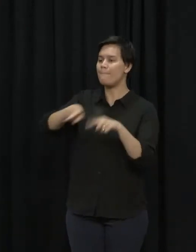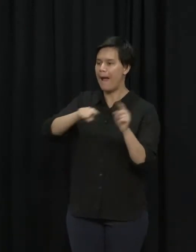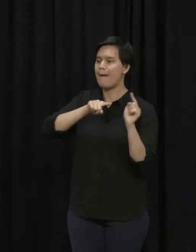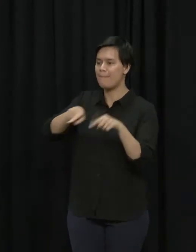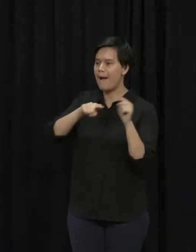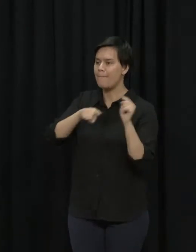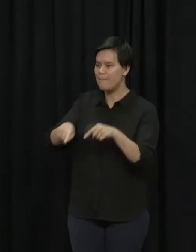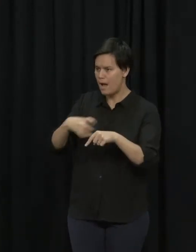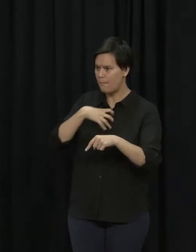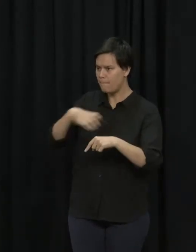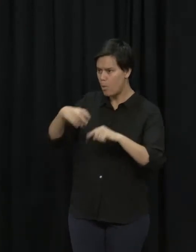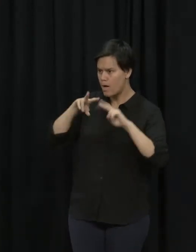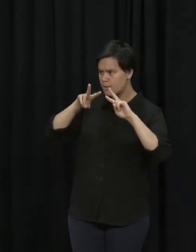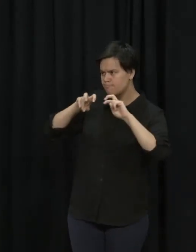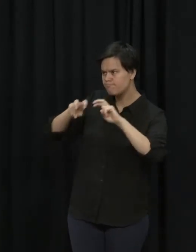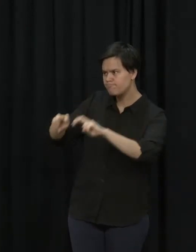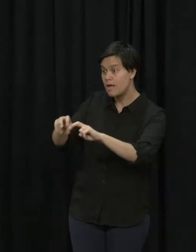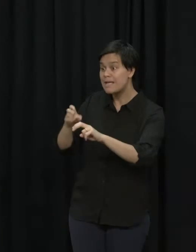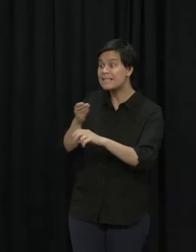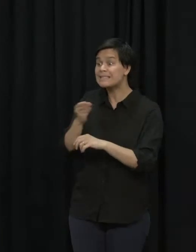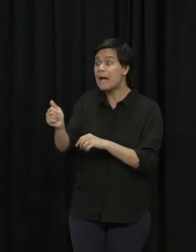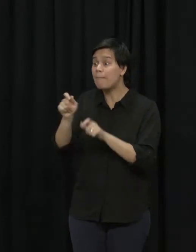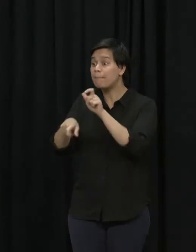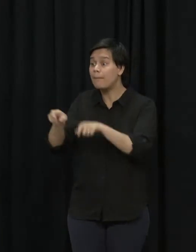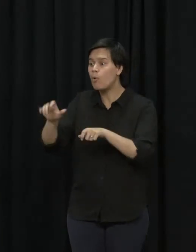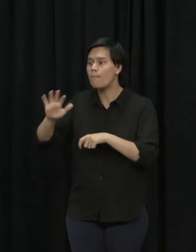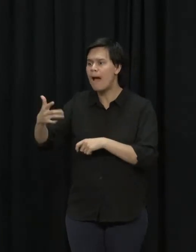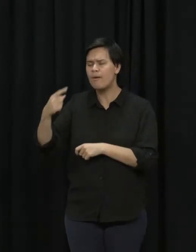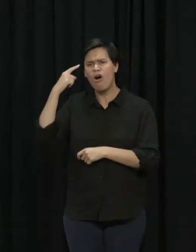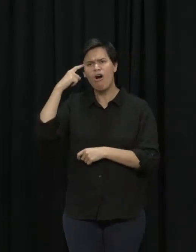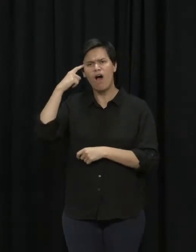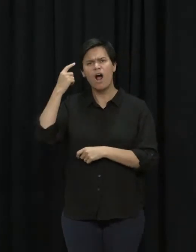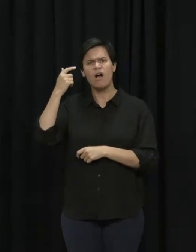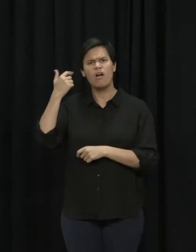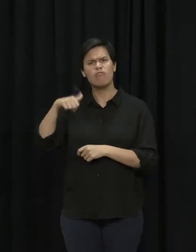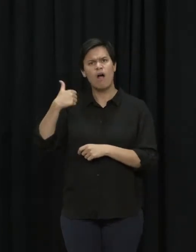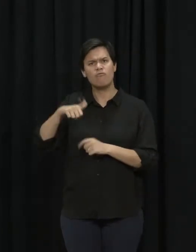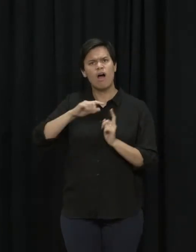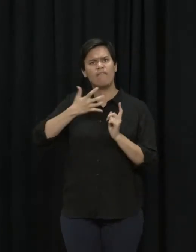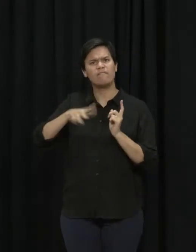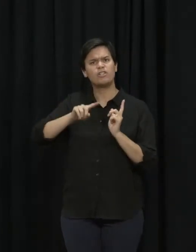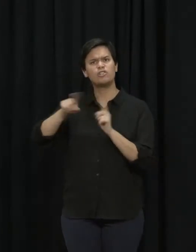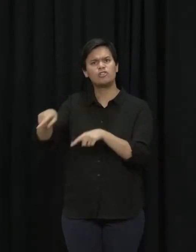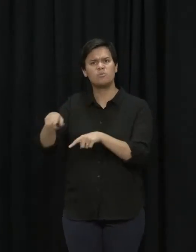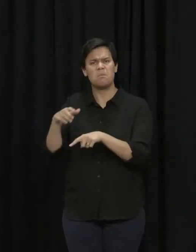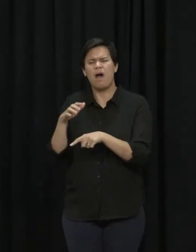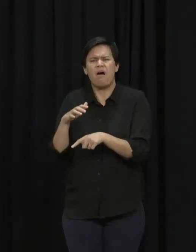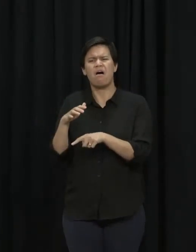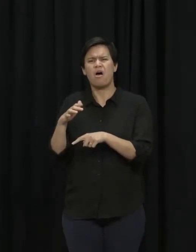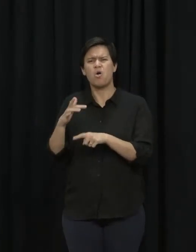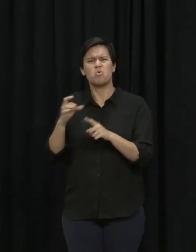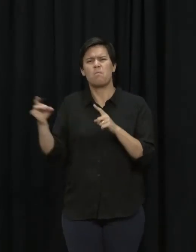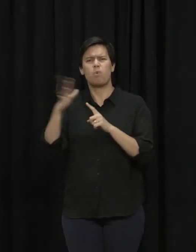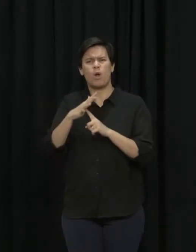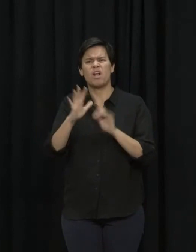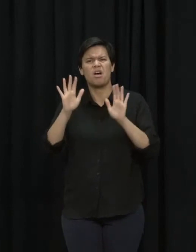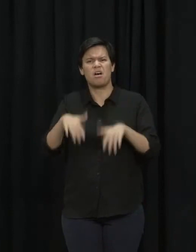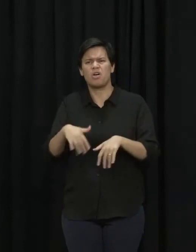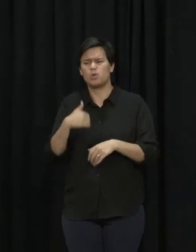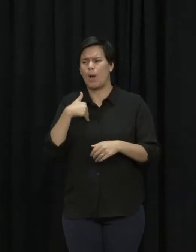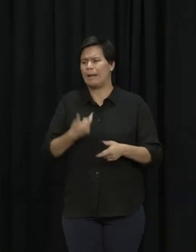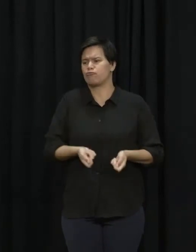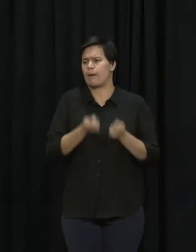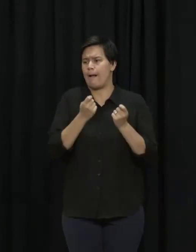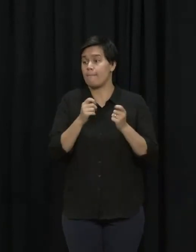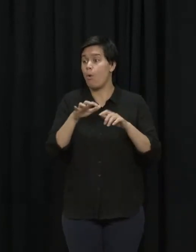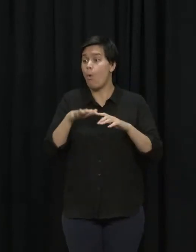it but not think it is material, and so they don't disclose it, or they may be fearful. And of course we want to avoid that.